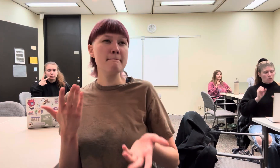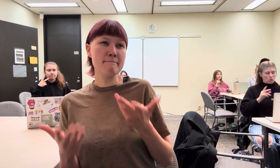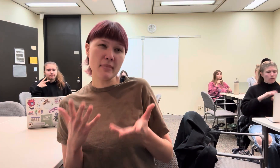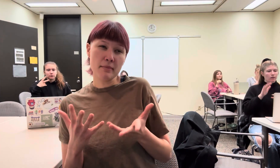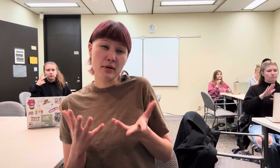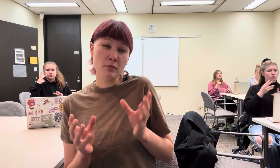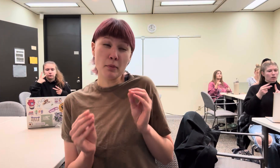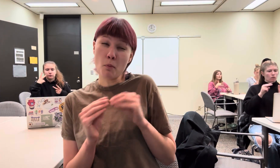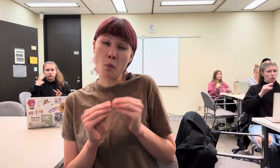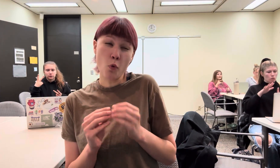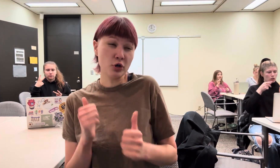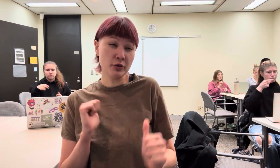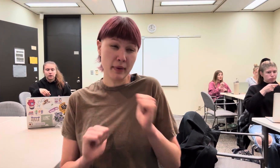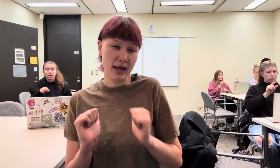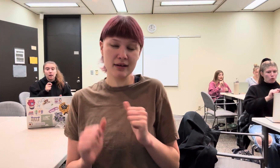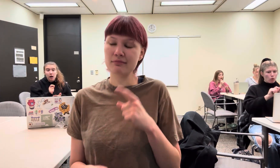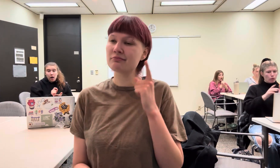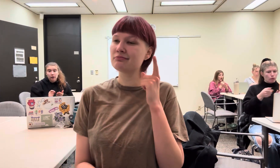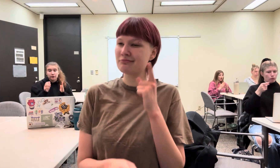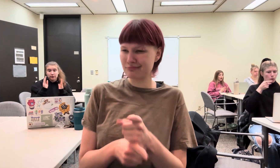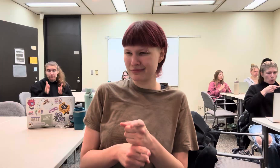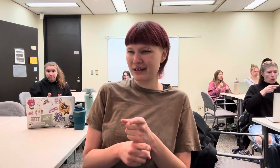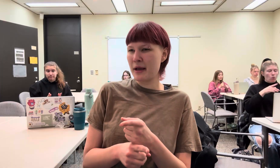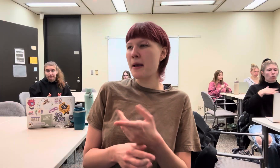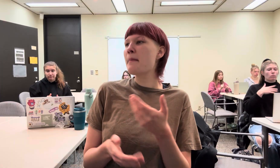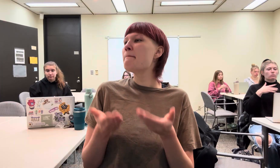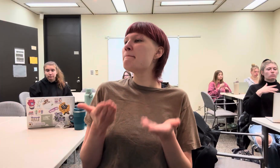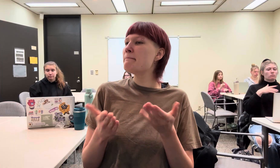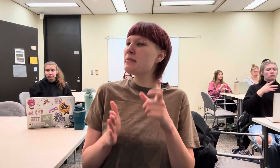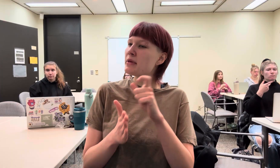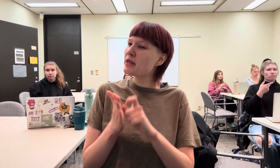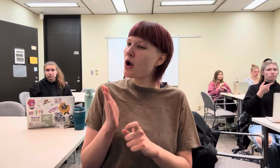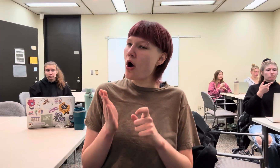in their tone towards the end. In that same sentence, anything else struck your mind?